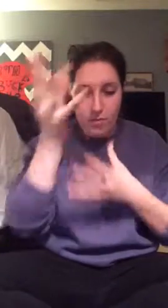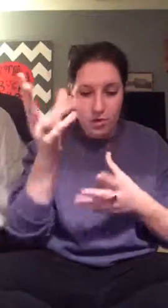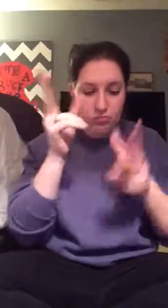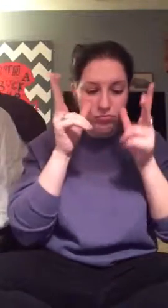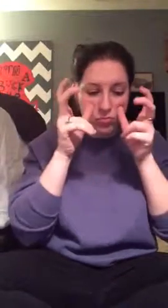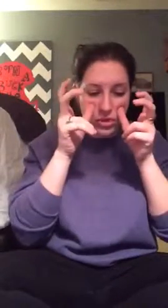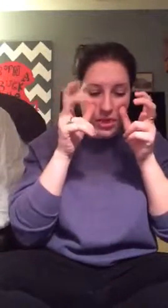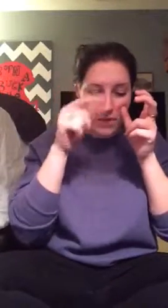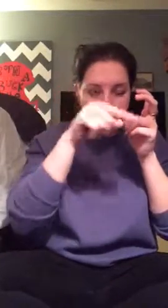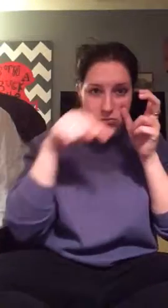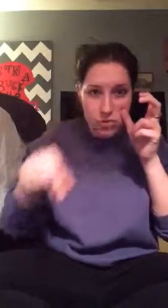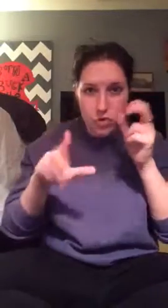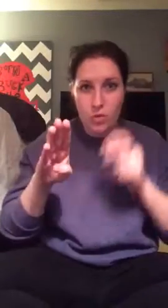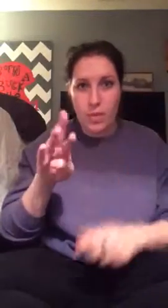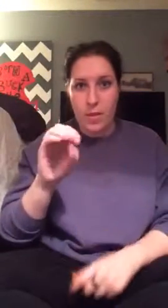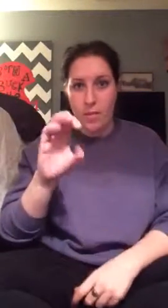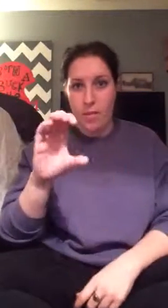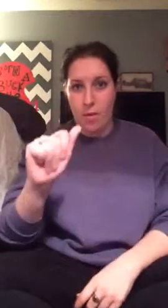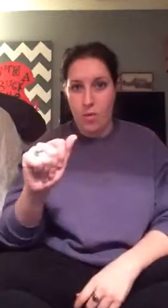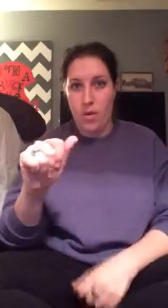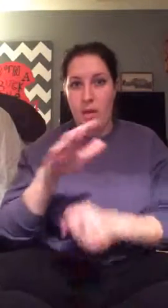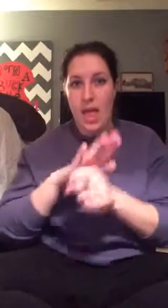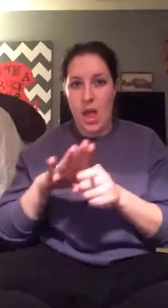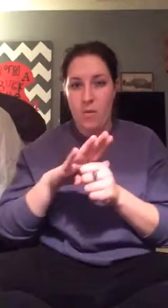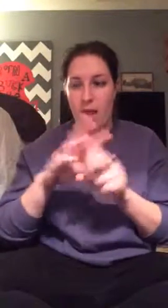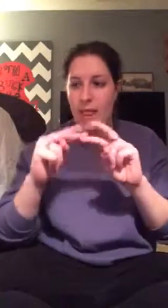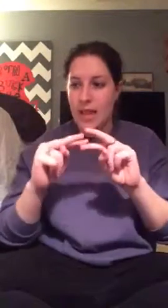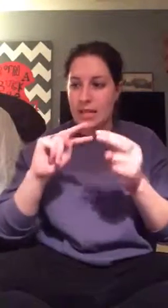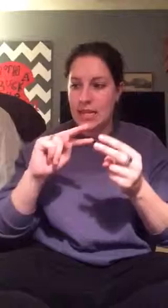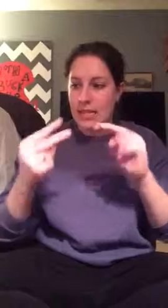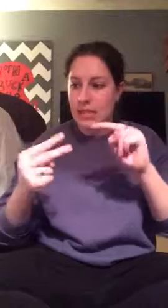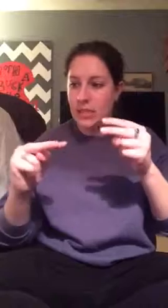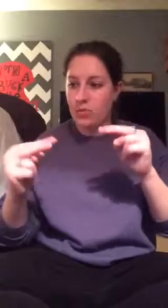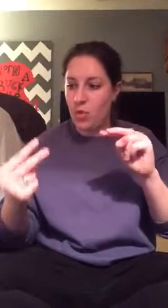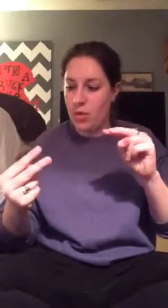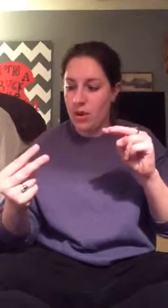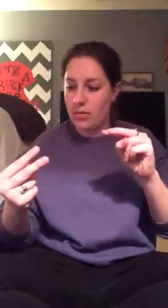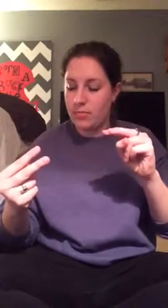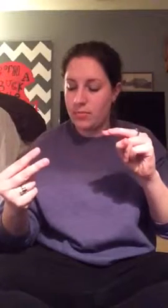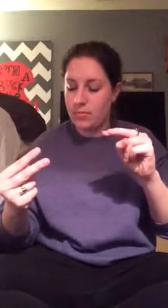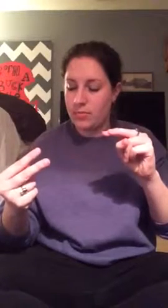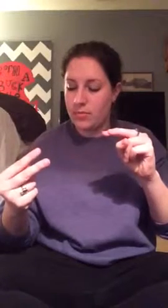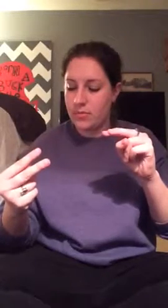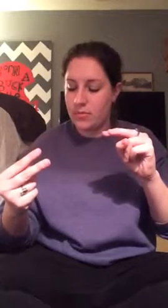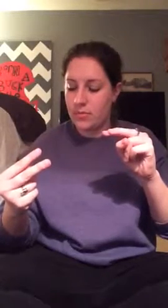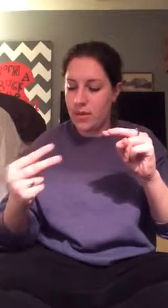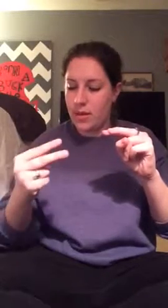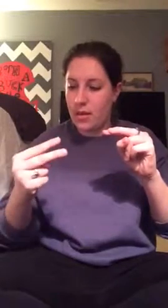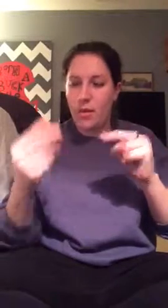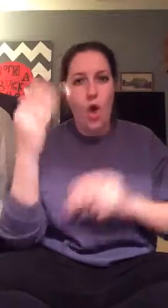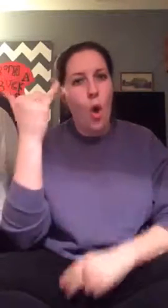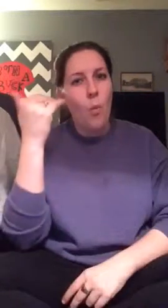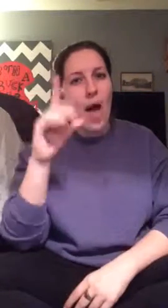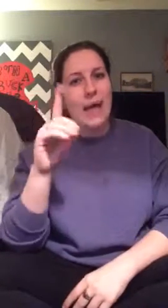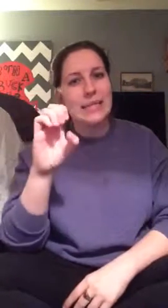area. Message is decoded, recorded into motor plan. Why is it decoded? Can anybody tell me how is